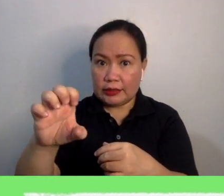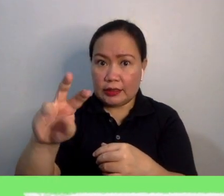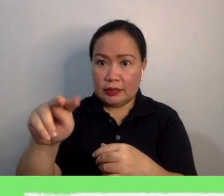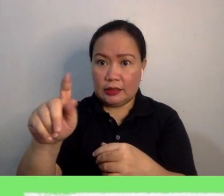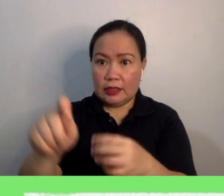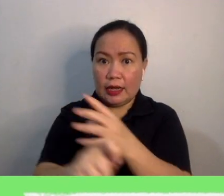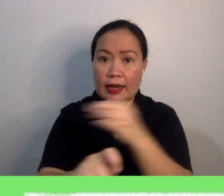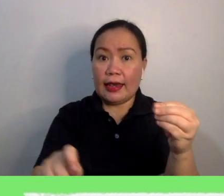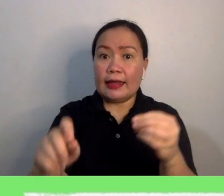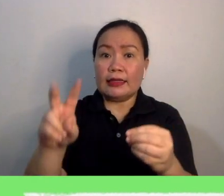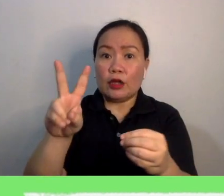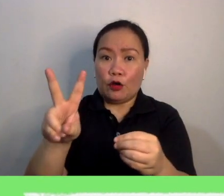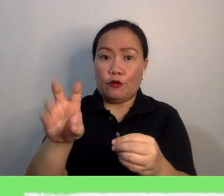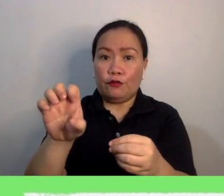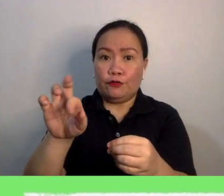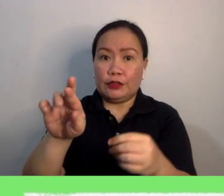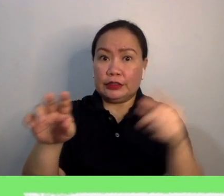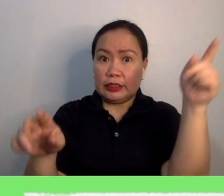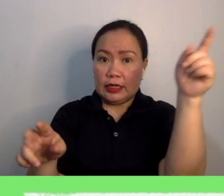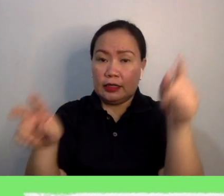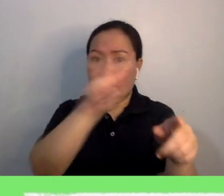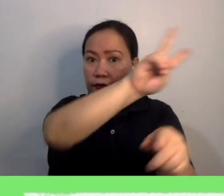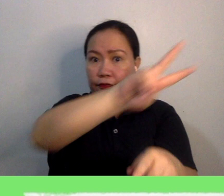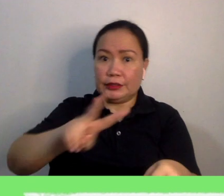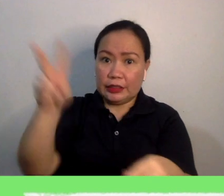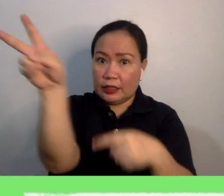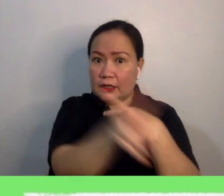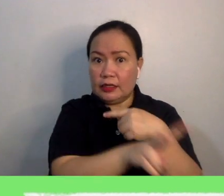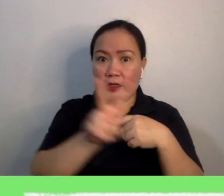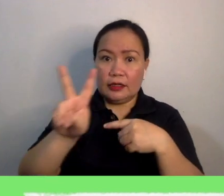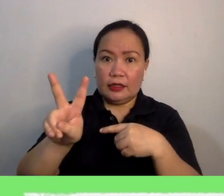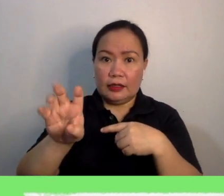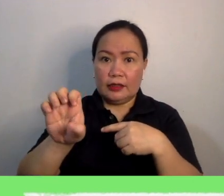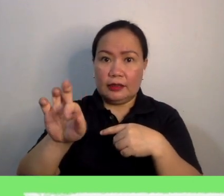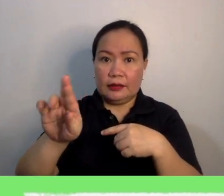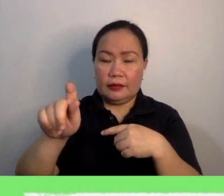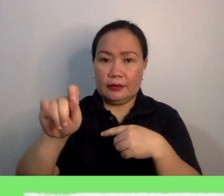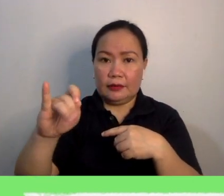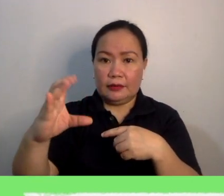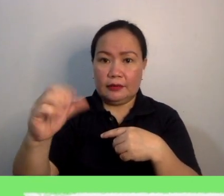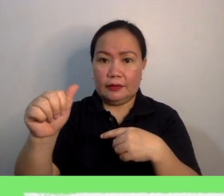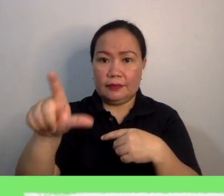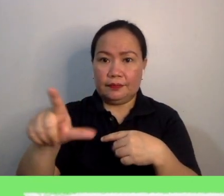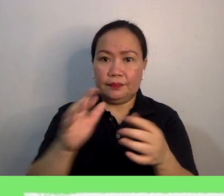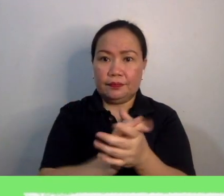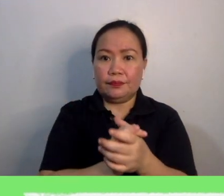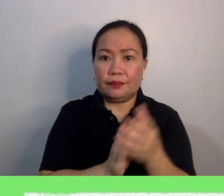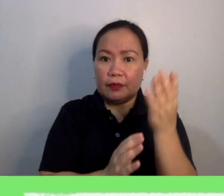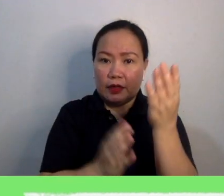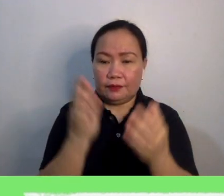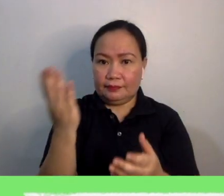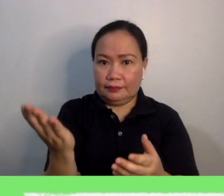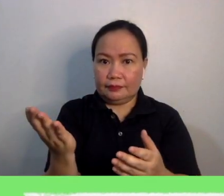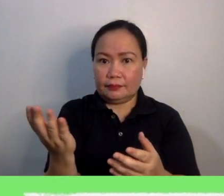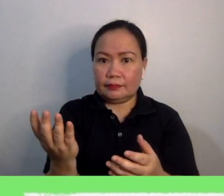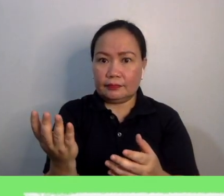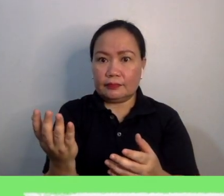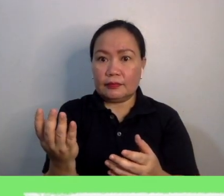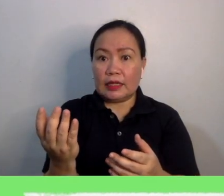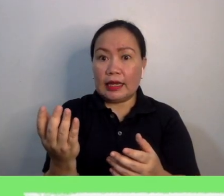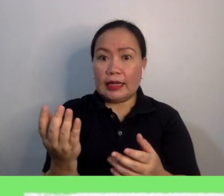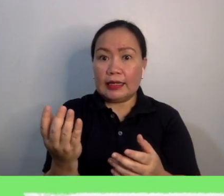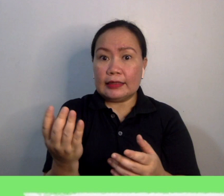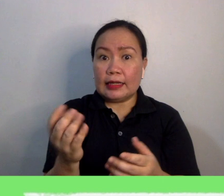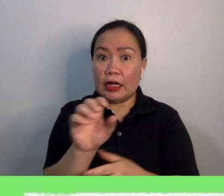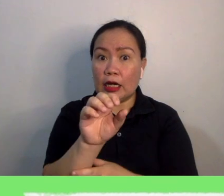two, the supplementary and adjacent angles, doon papasok si linear pair. And